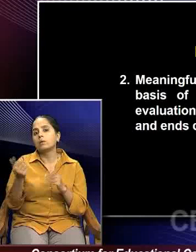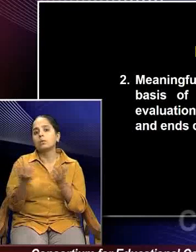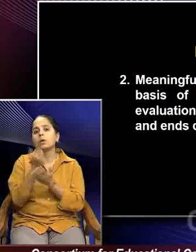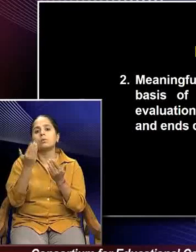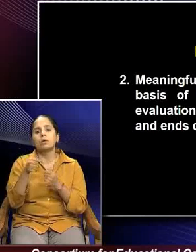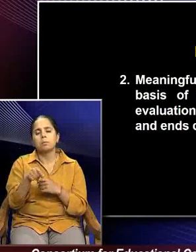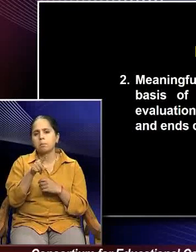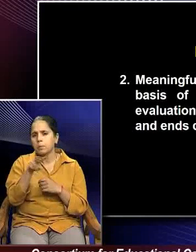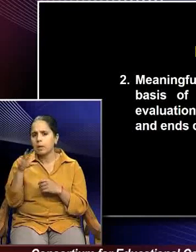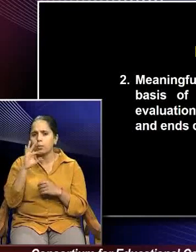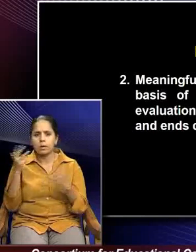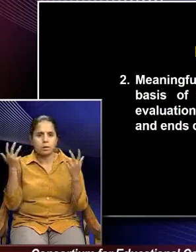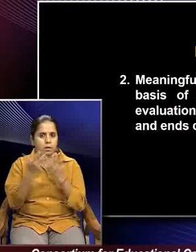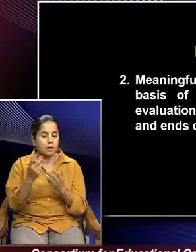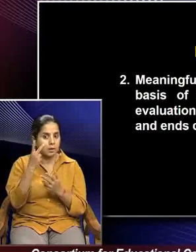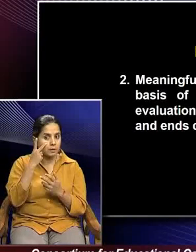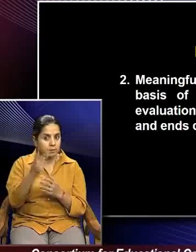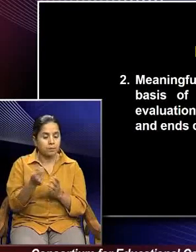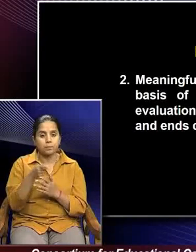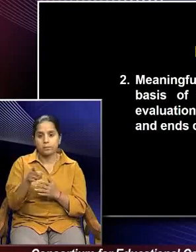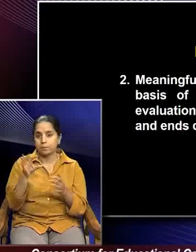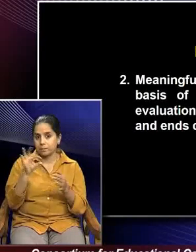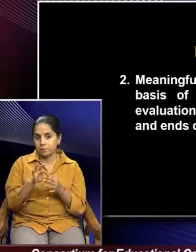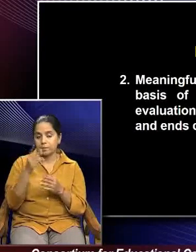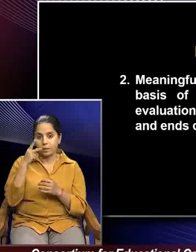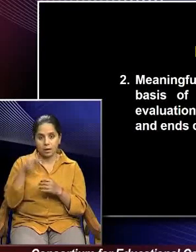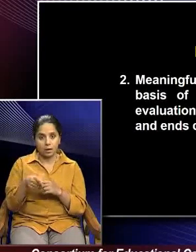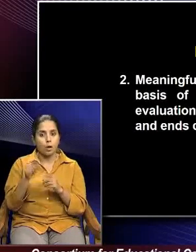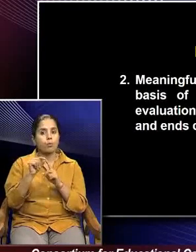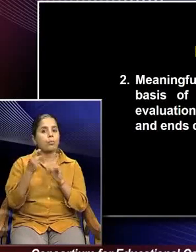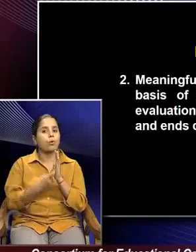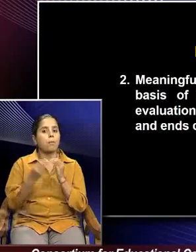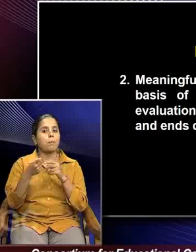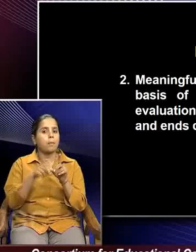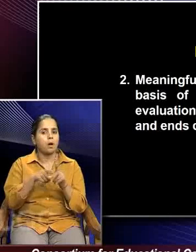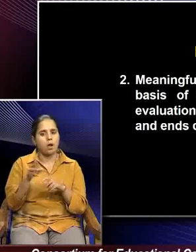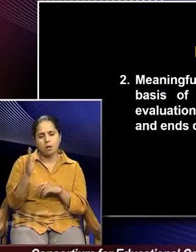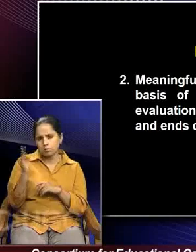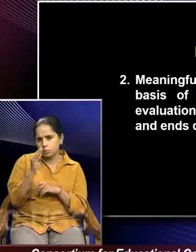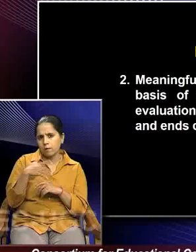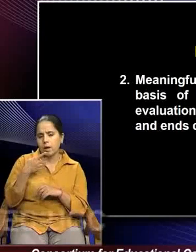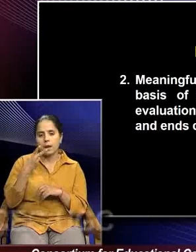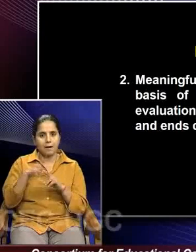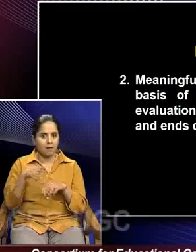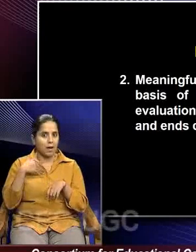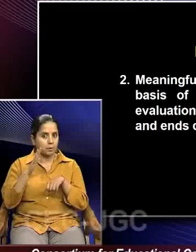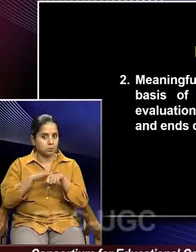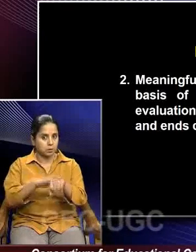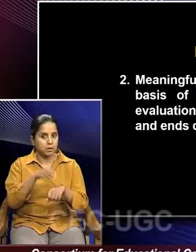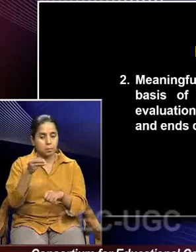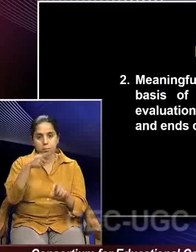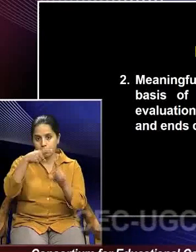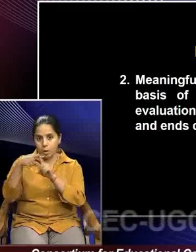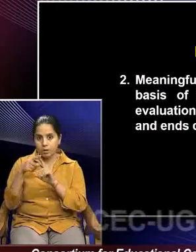Meaningfully adequate means that on the basis of the probability that if the experience was